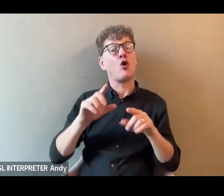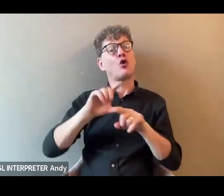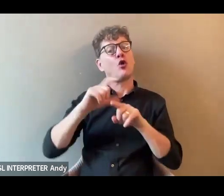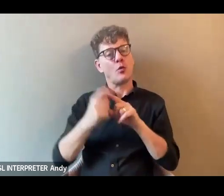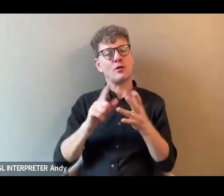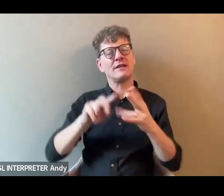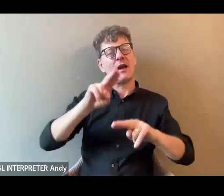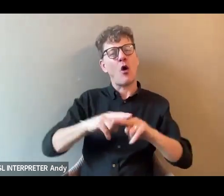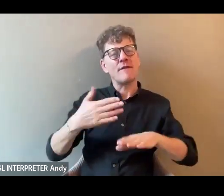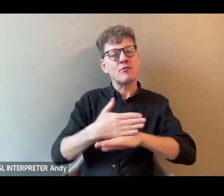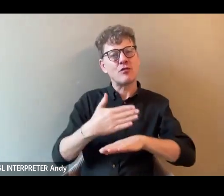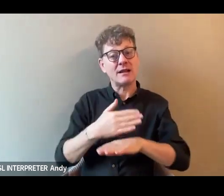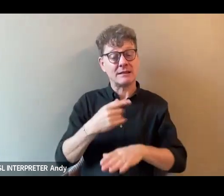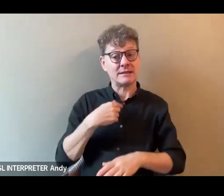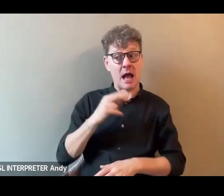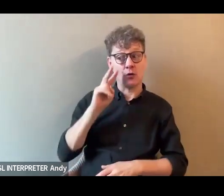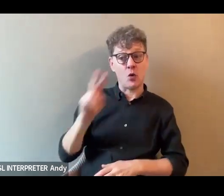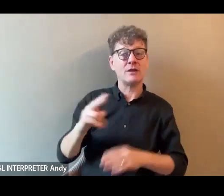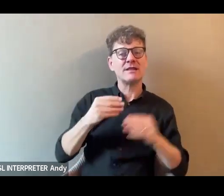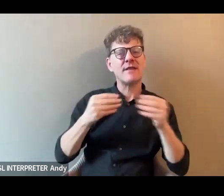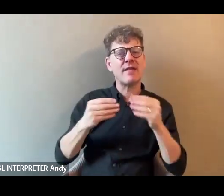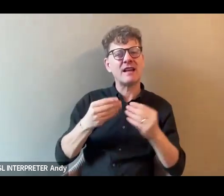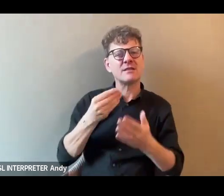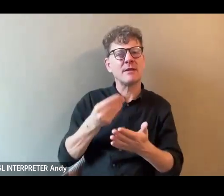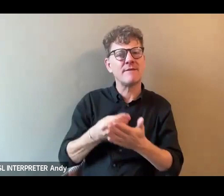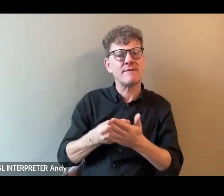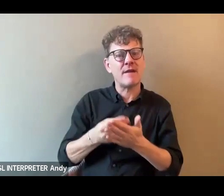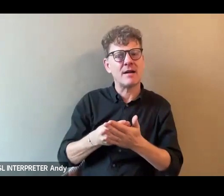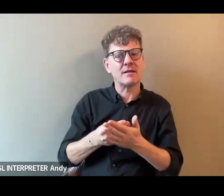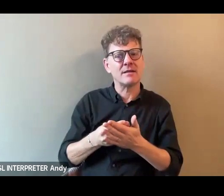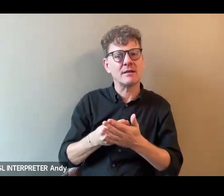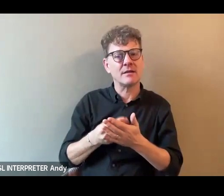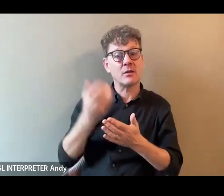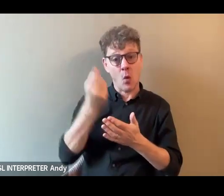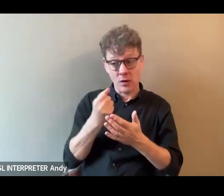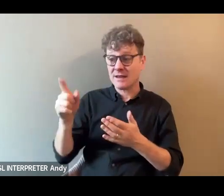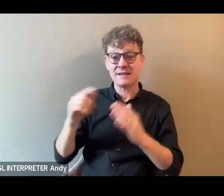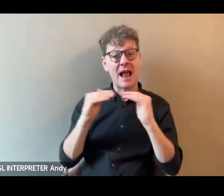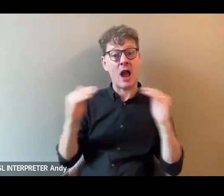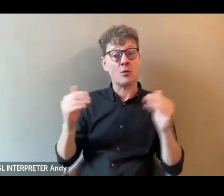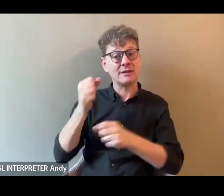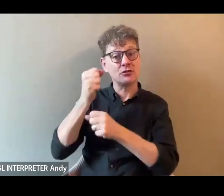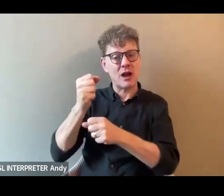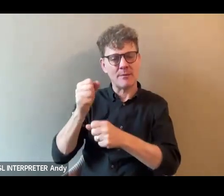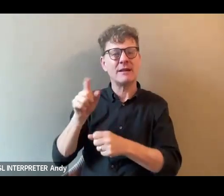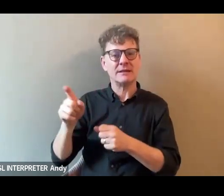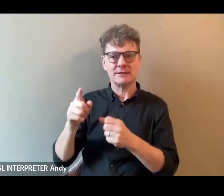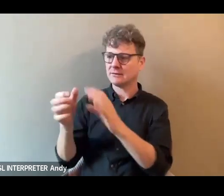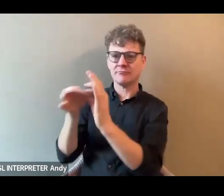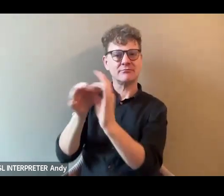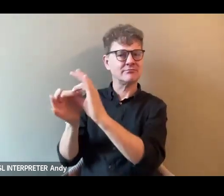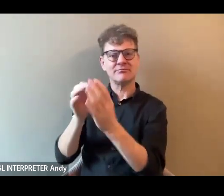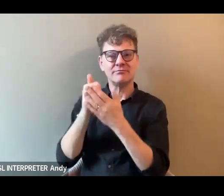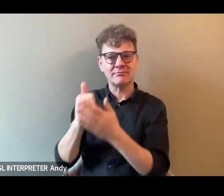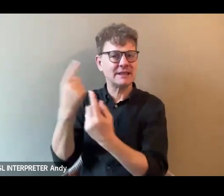with the flexible fund holders and the equity champions is they were offering mutual aid to each other, whether it's sharing